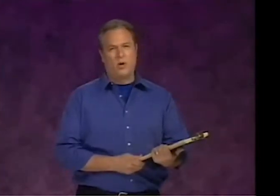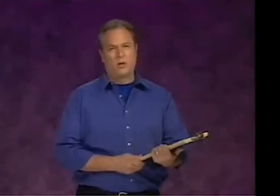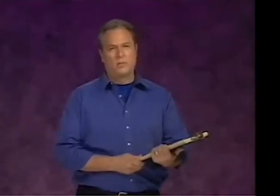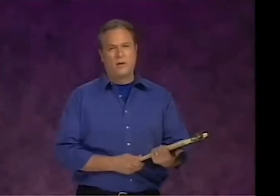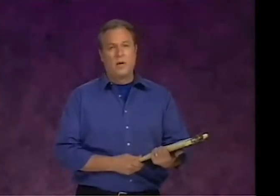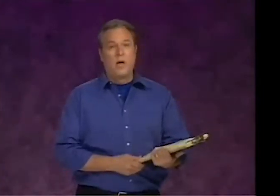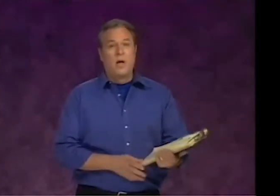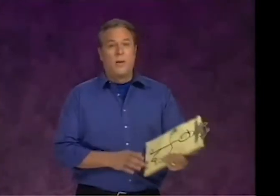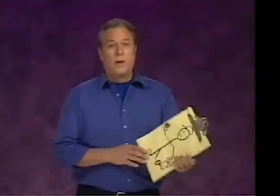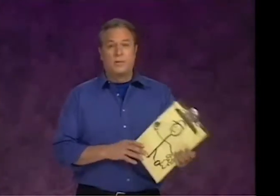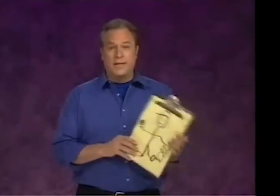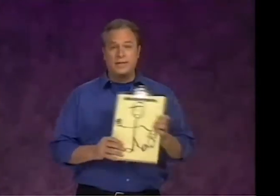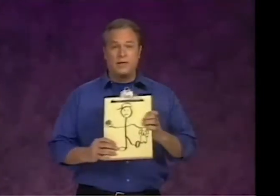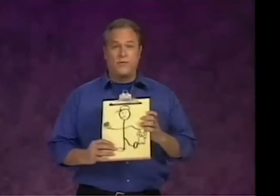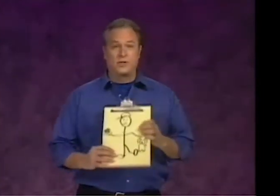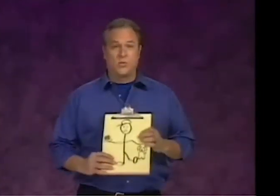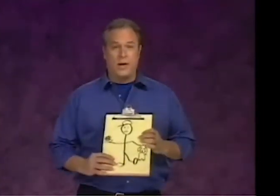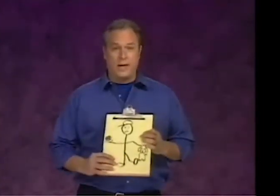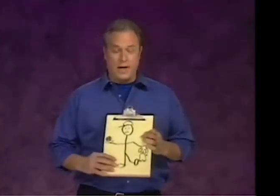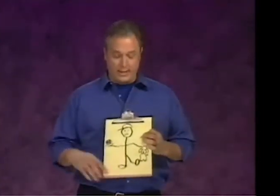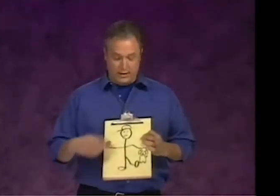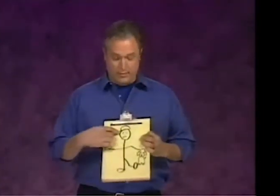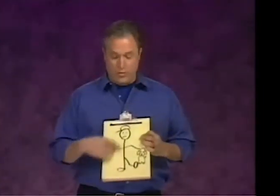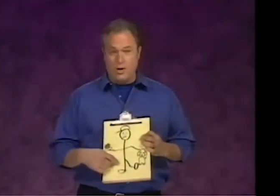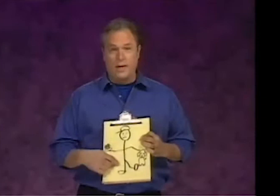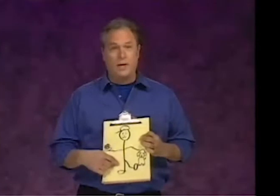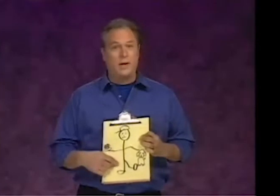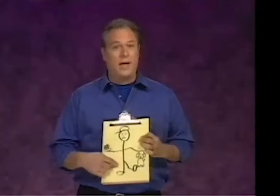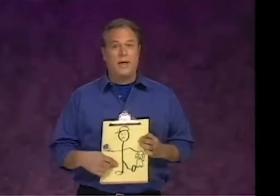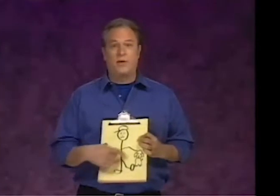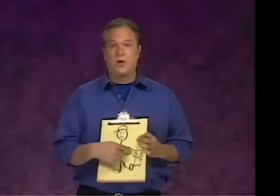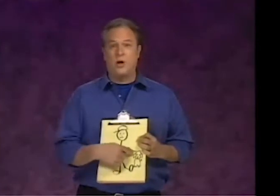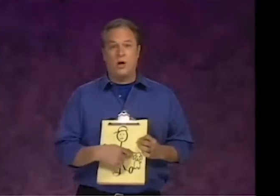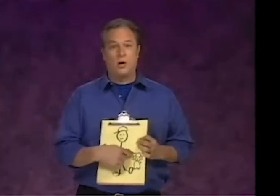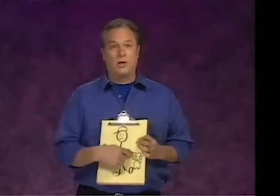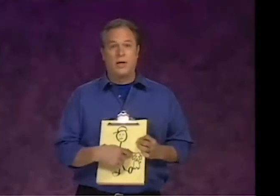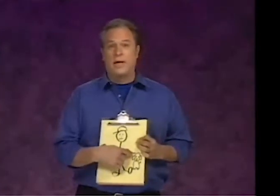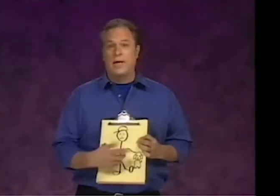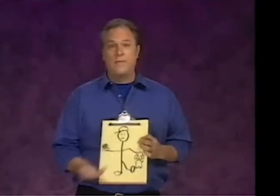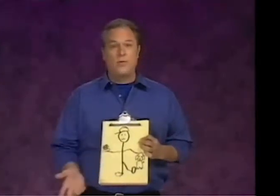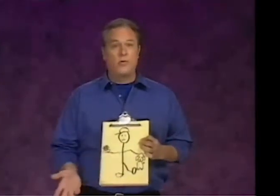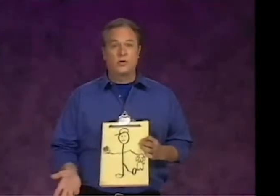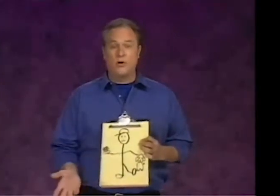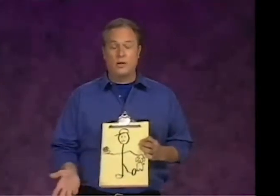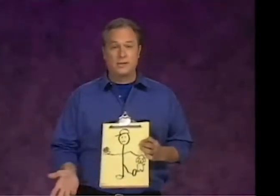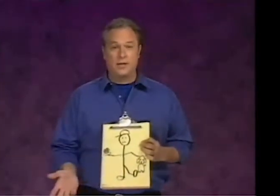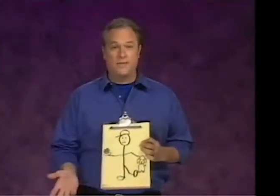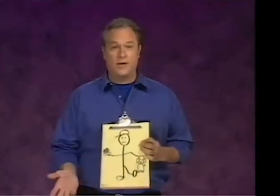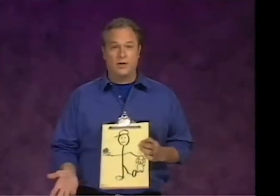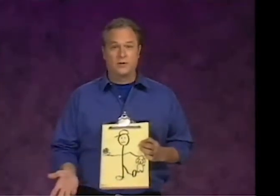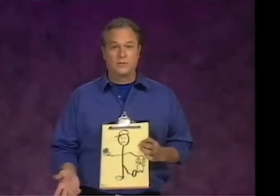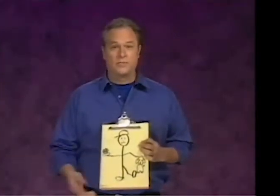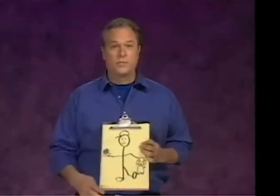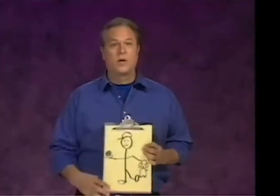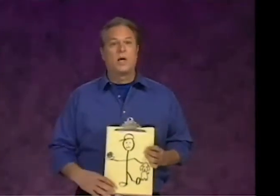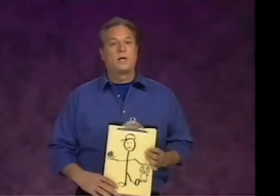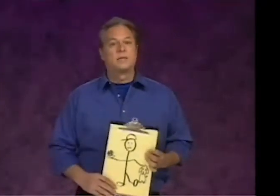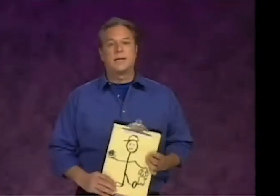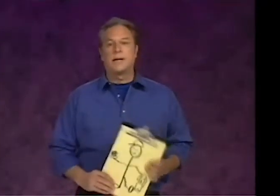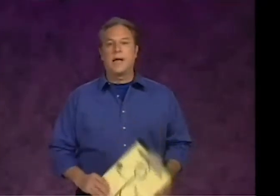homework, but it was easy for us to recognize the boy and the dog even though they're drawn as stick figures. Sign